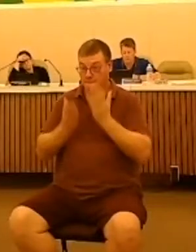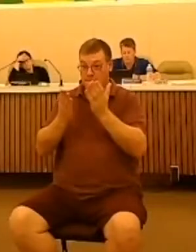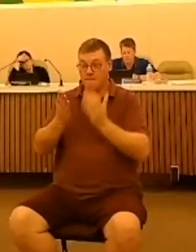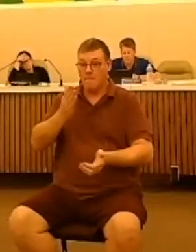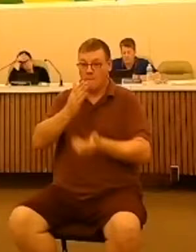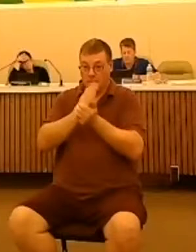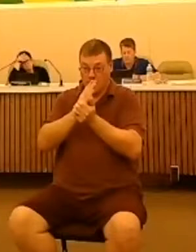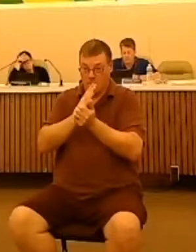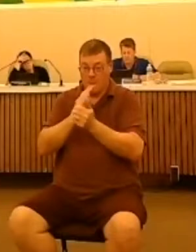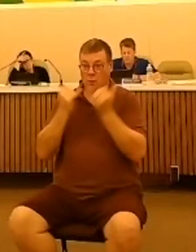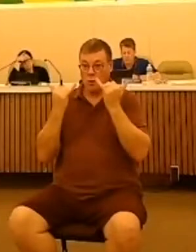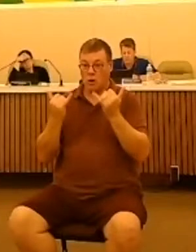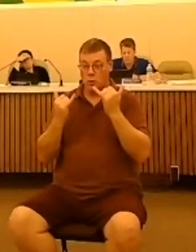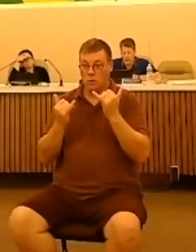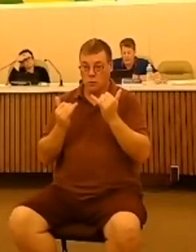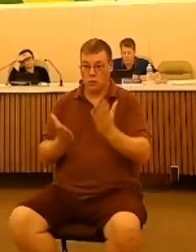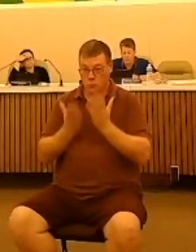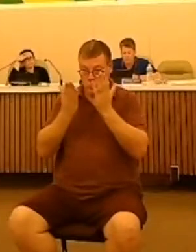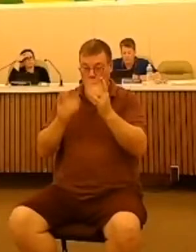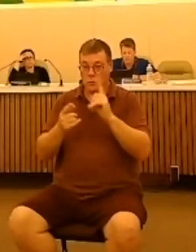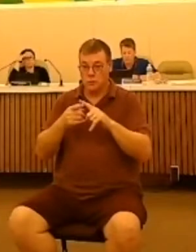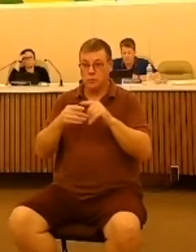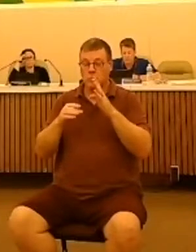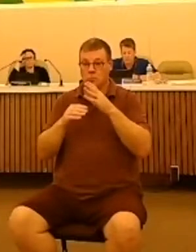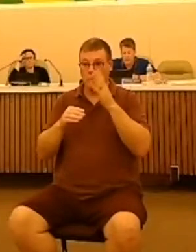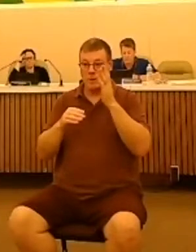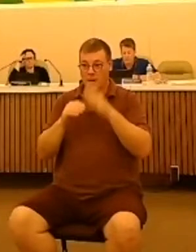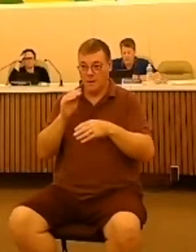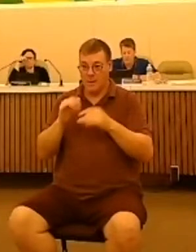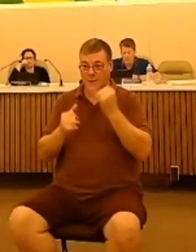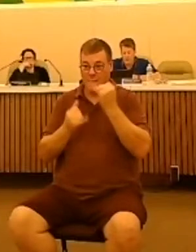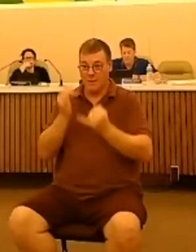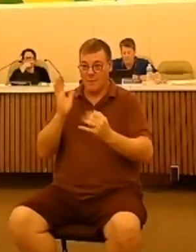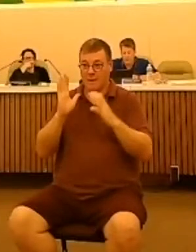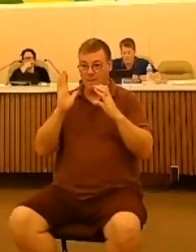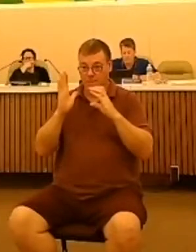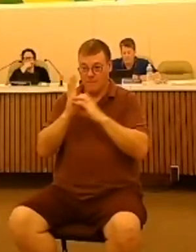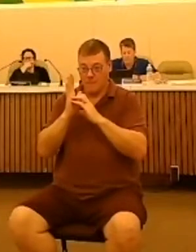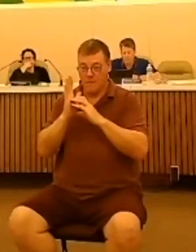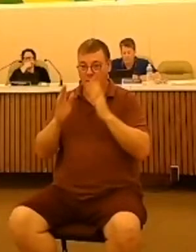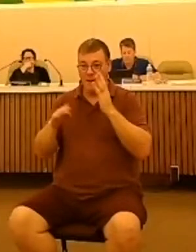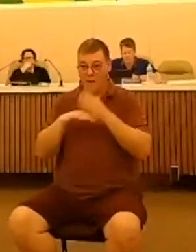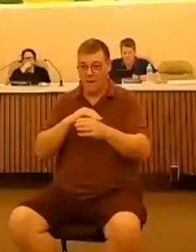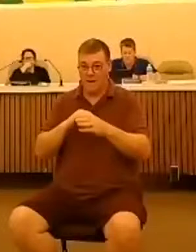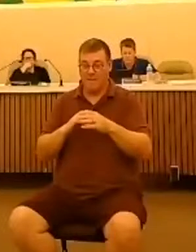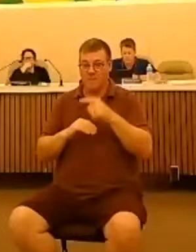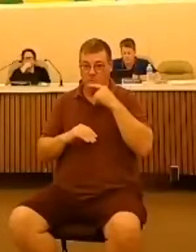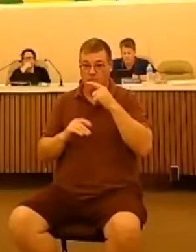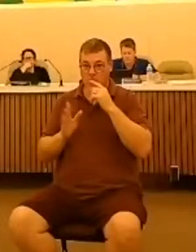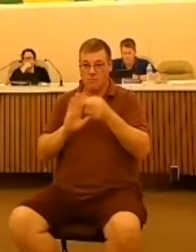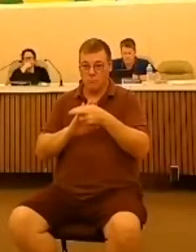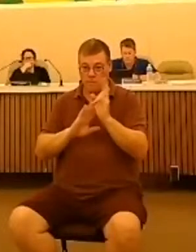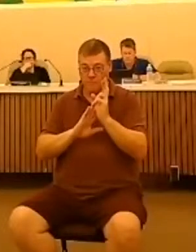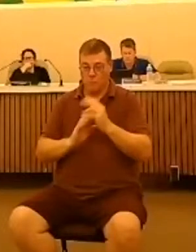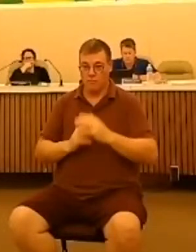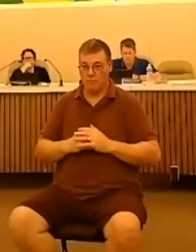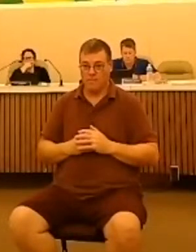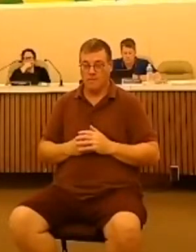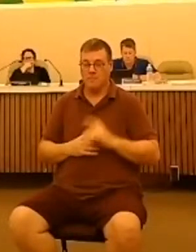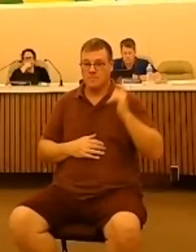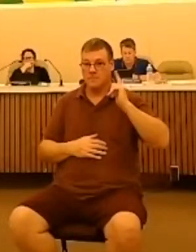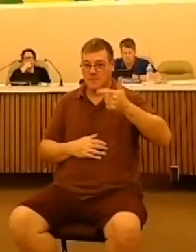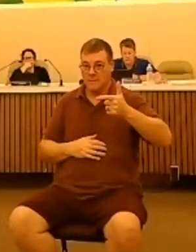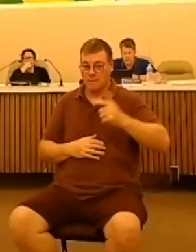current resolution to end in the last paragraph after public review.